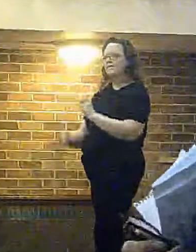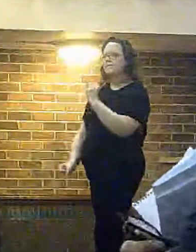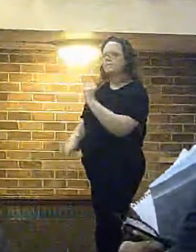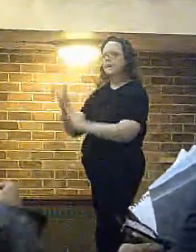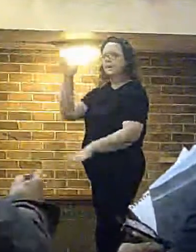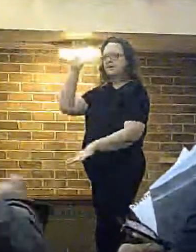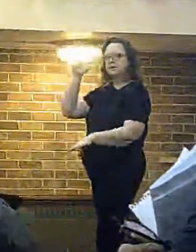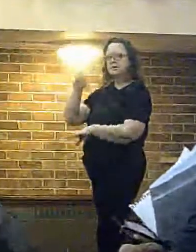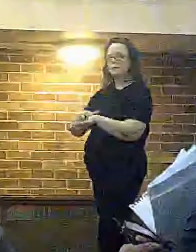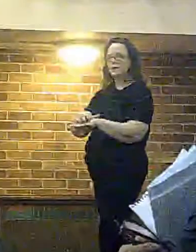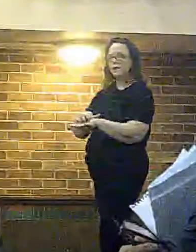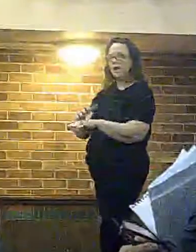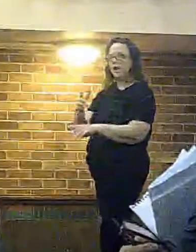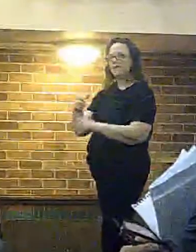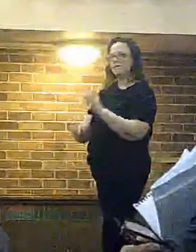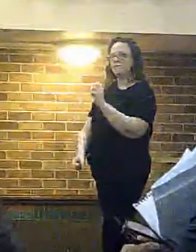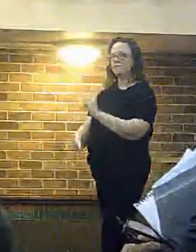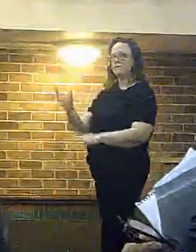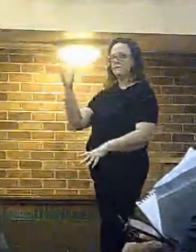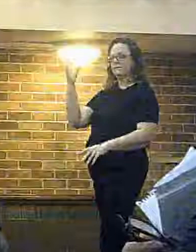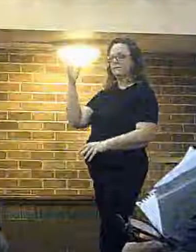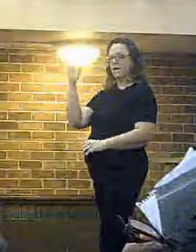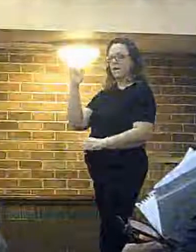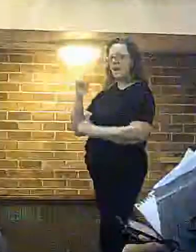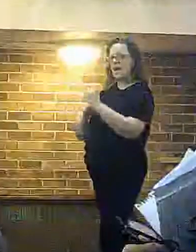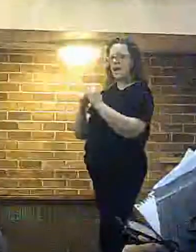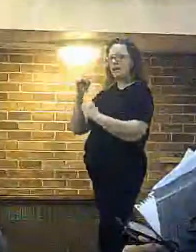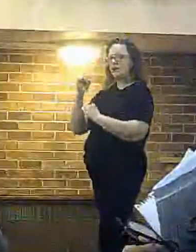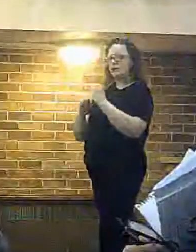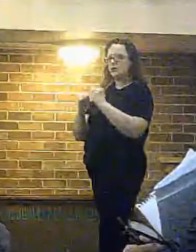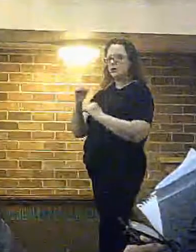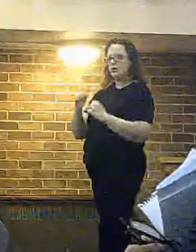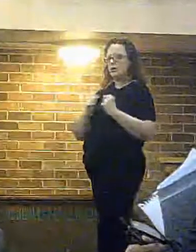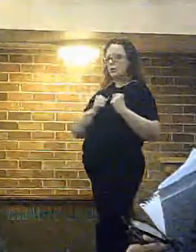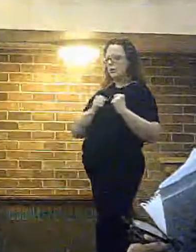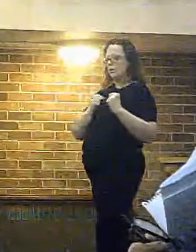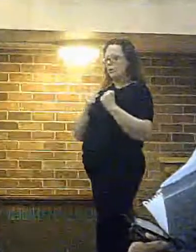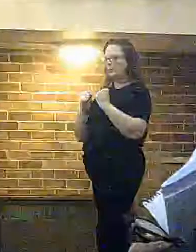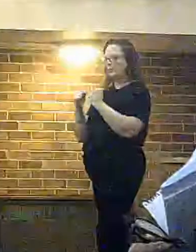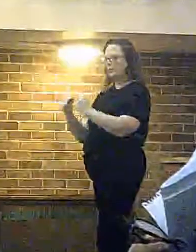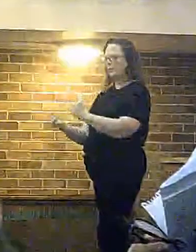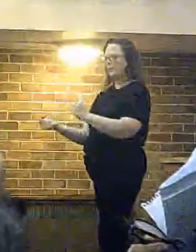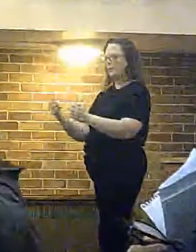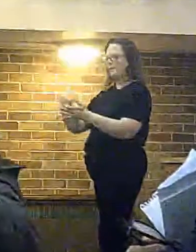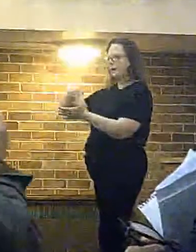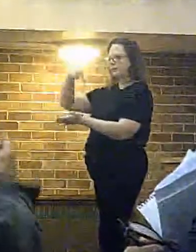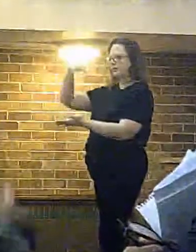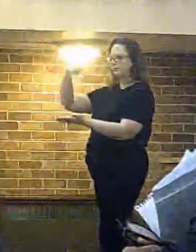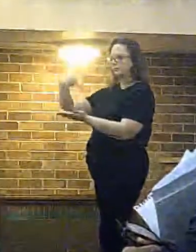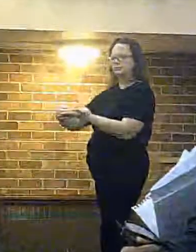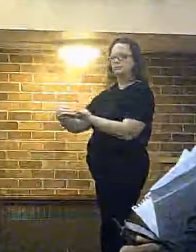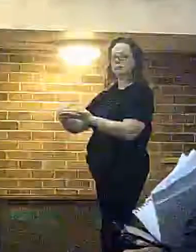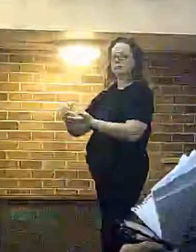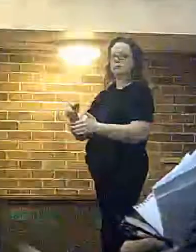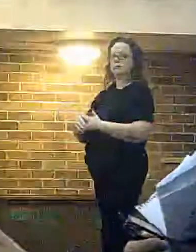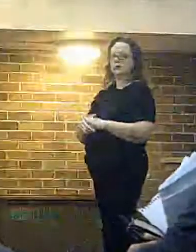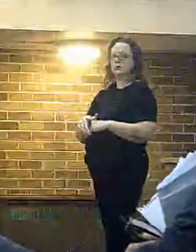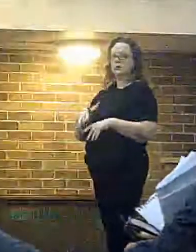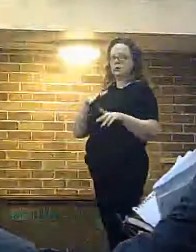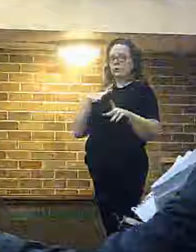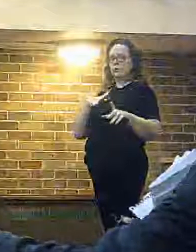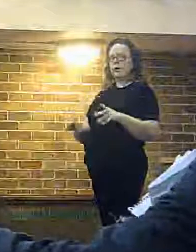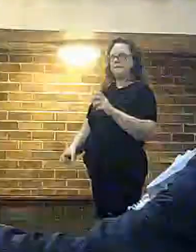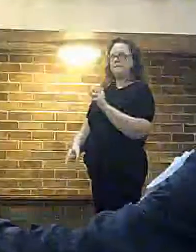the road, I see a fire engine come out, run over a man, and squash him. He's dead. And now you want to talk about putting a